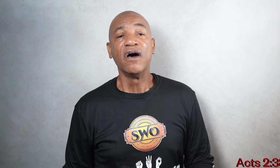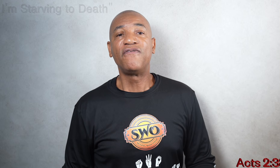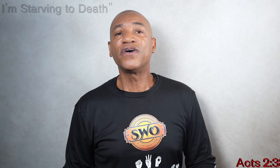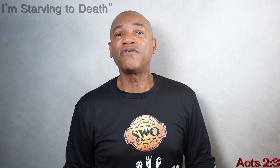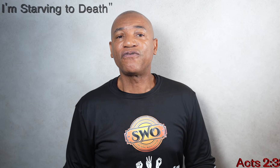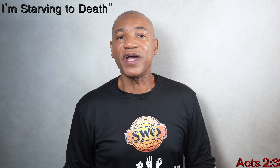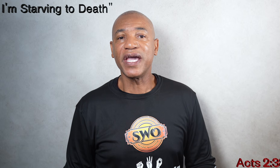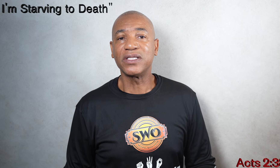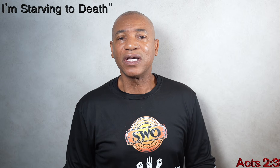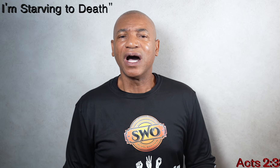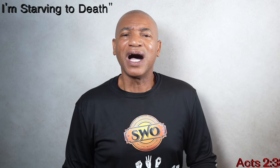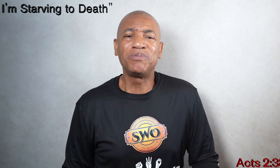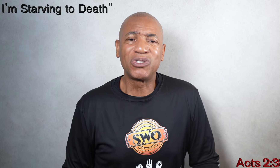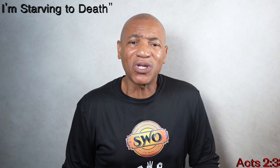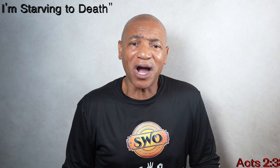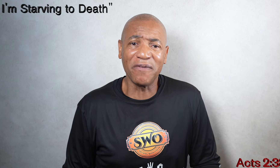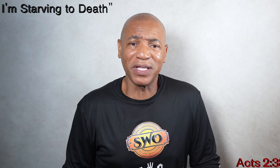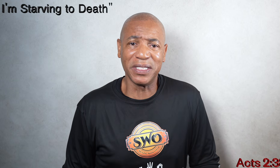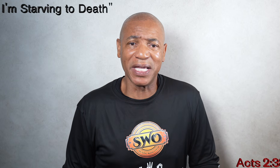For the phrase, I'm starving to death.